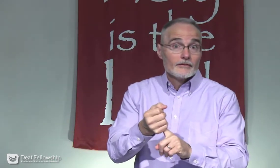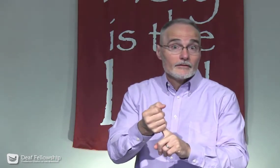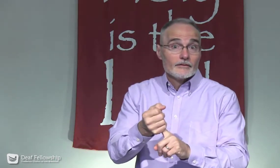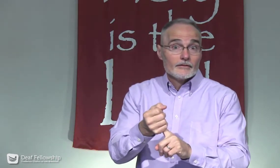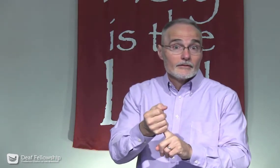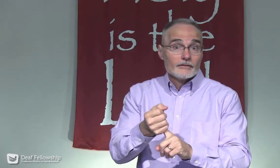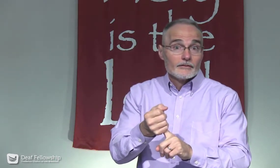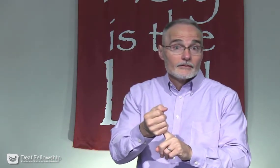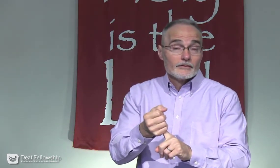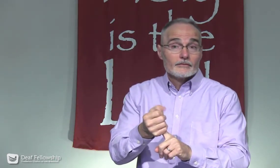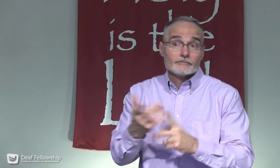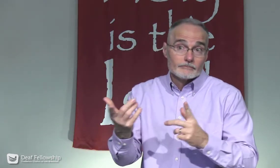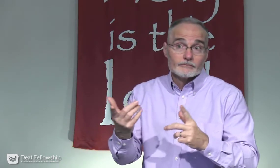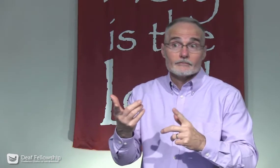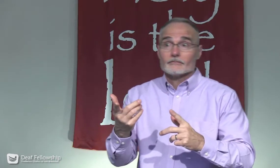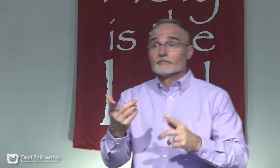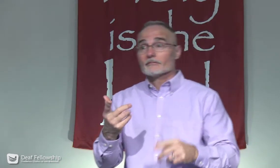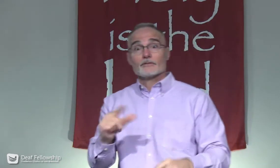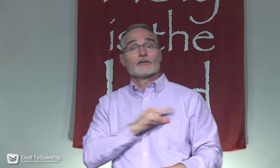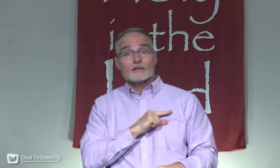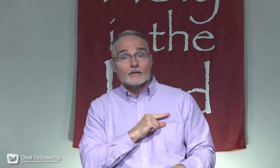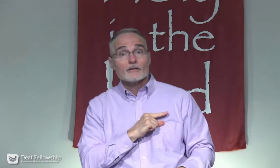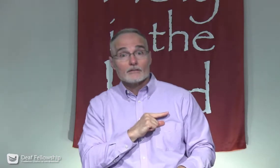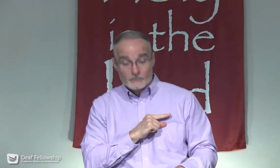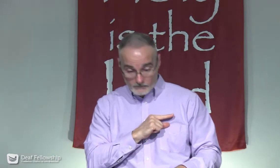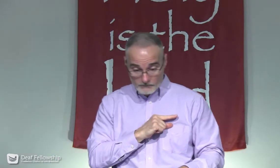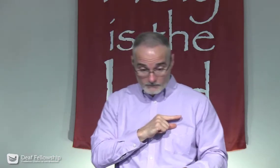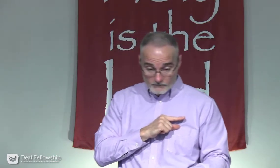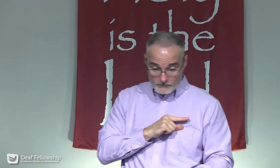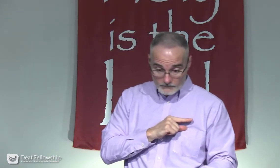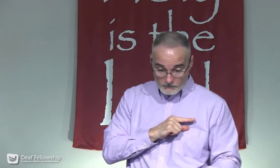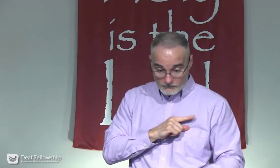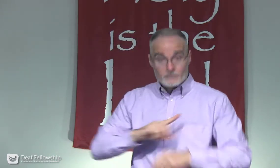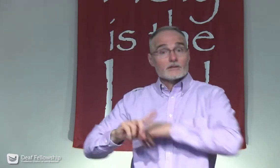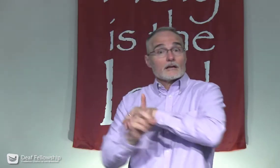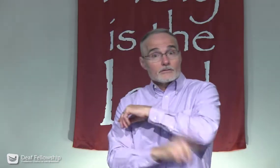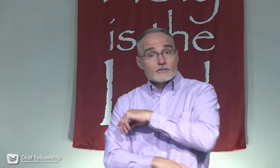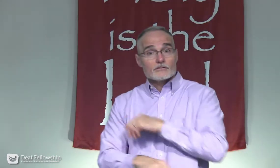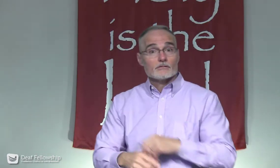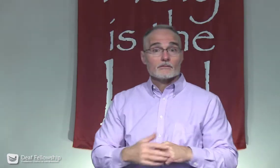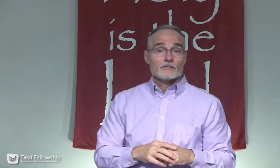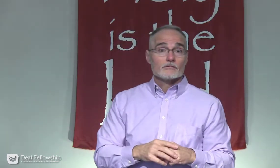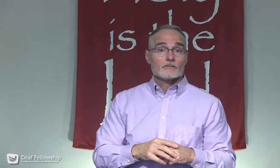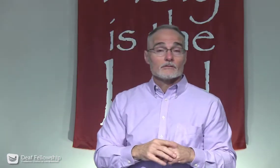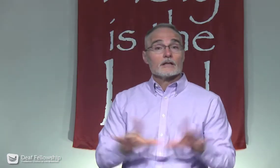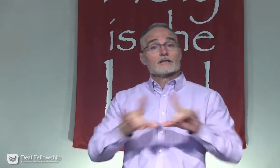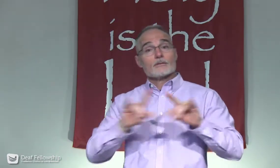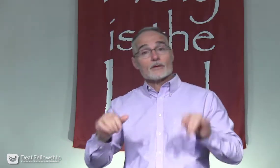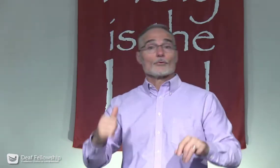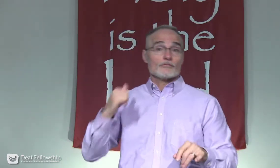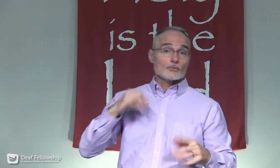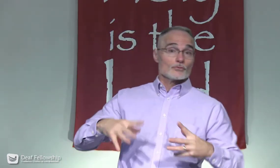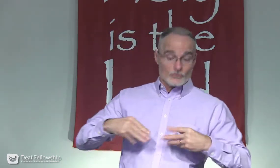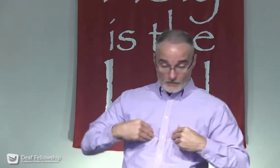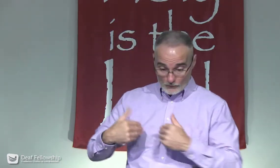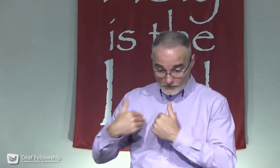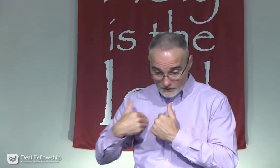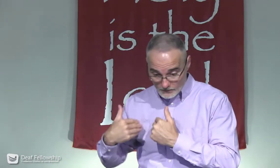and look, you know, figure out why he's so angry. Is he angry because he got caught? Because he was convicted? Because he's been